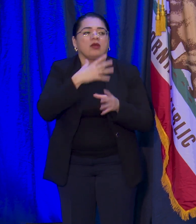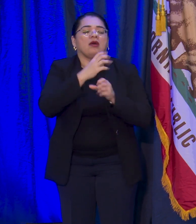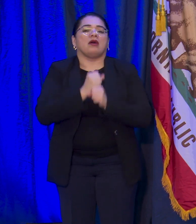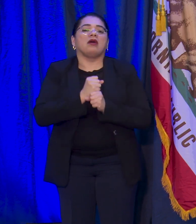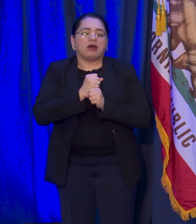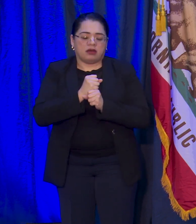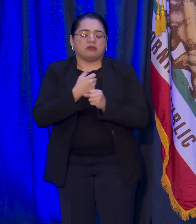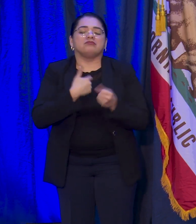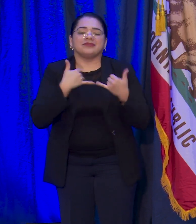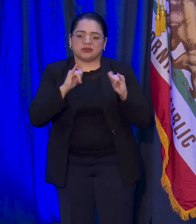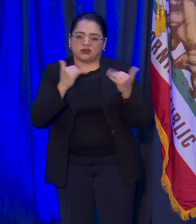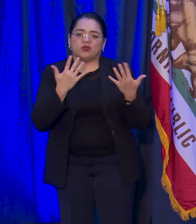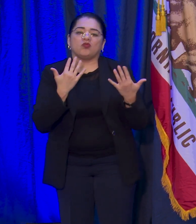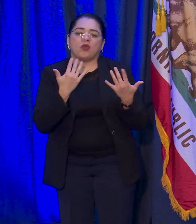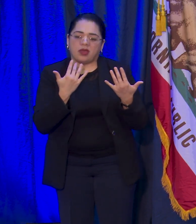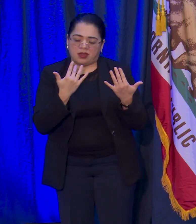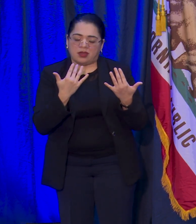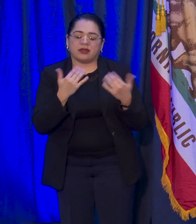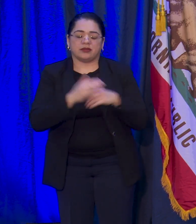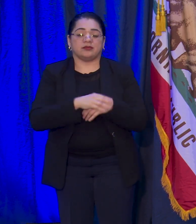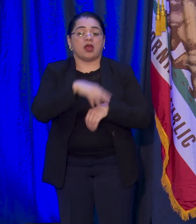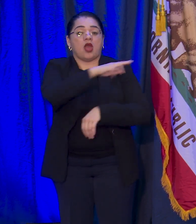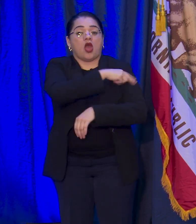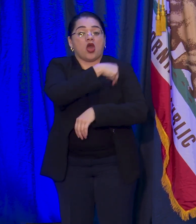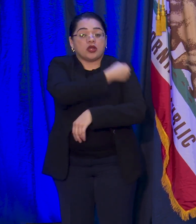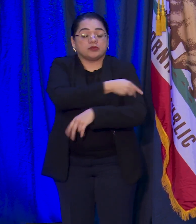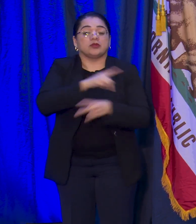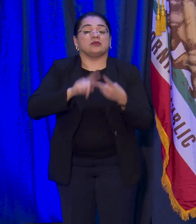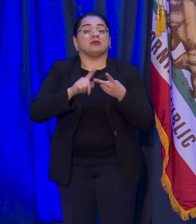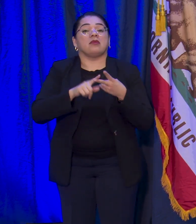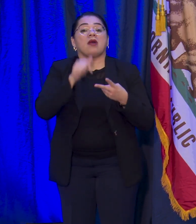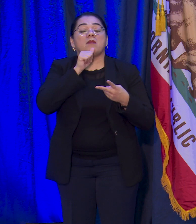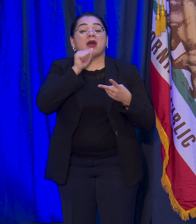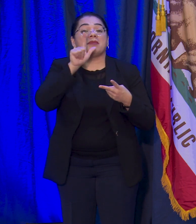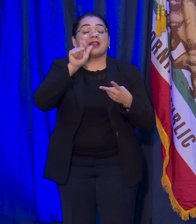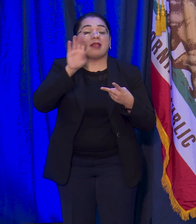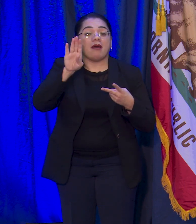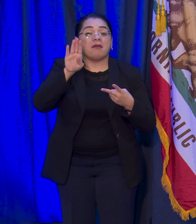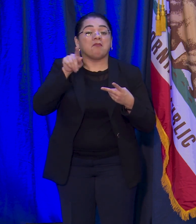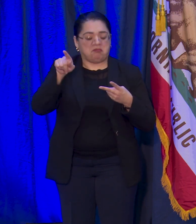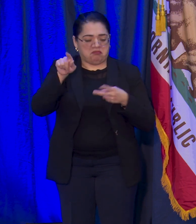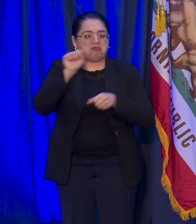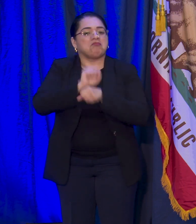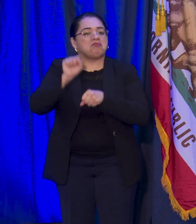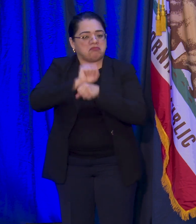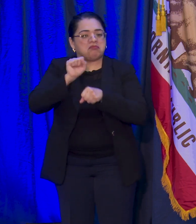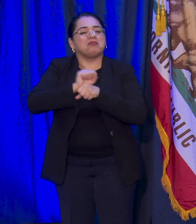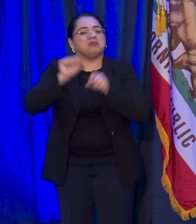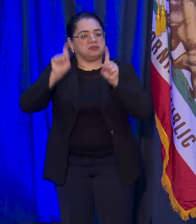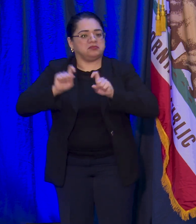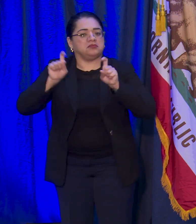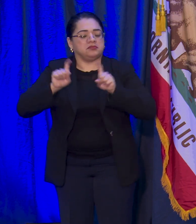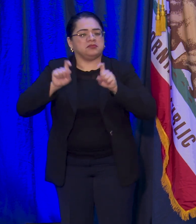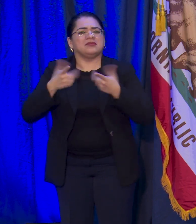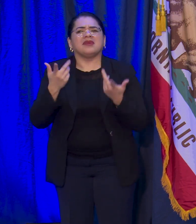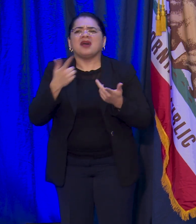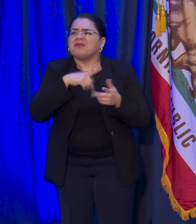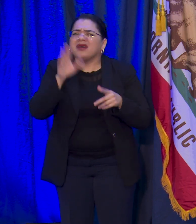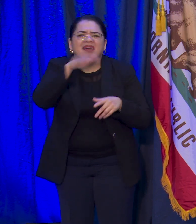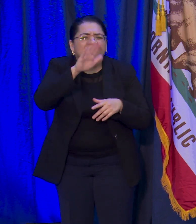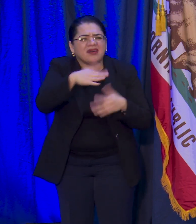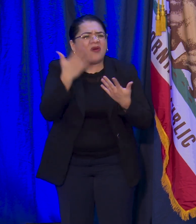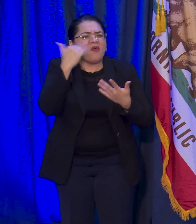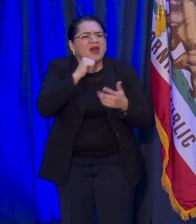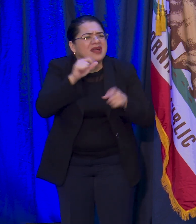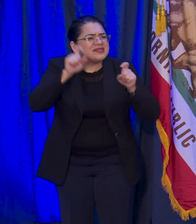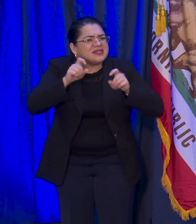of our hospitals and private labs are doing this work as well. But when someone asks, why aren't you testing